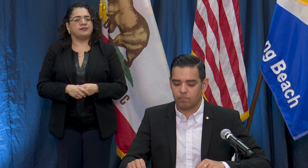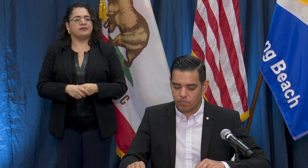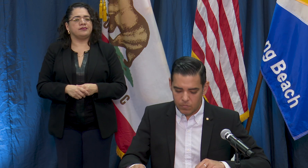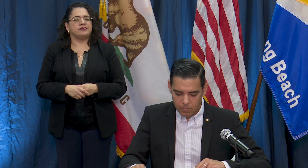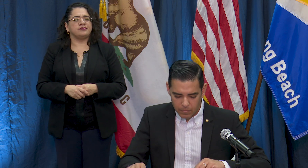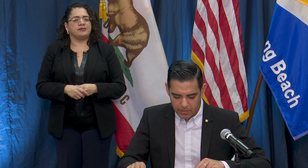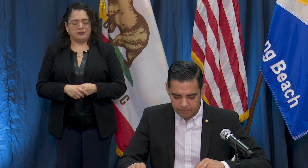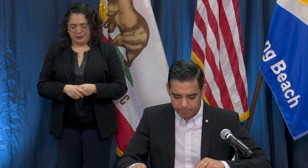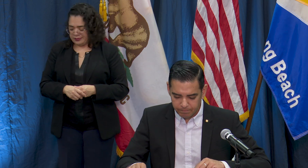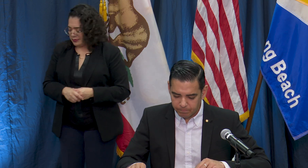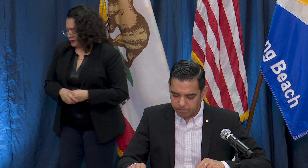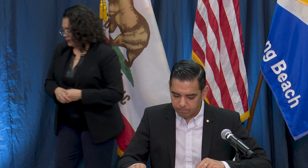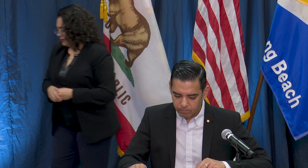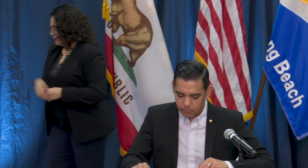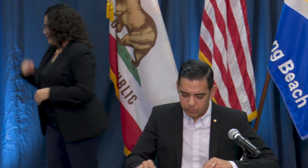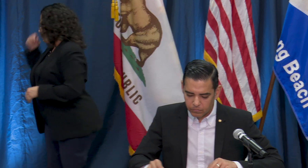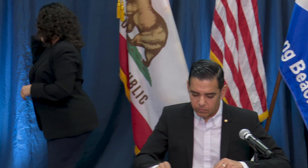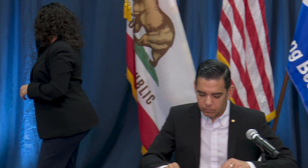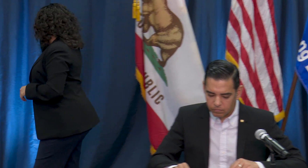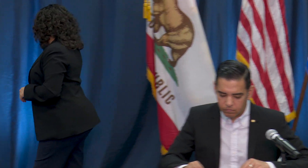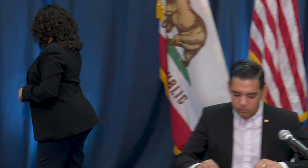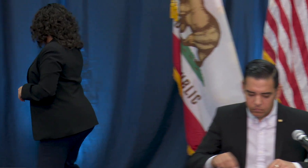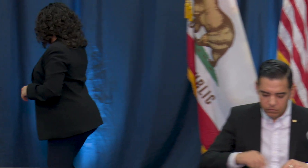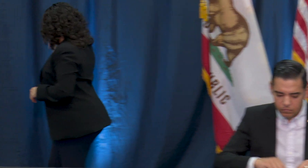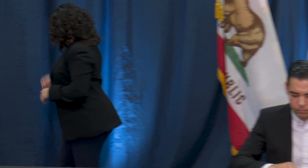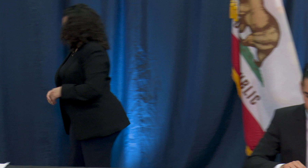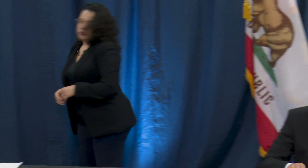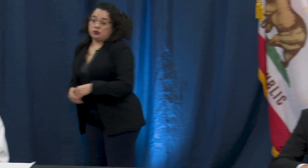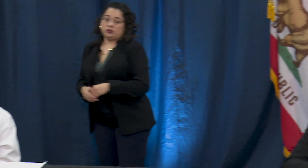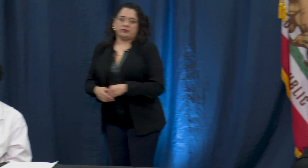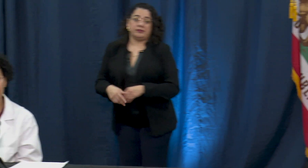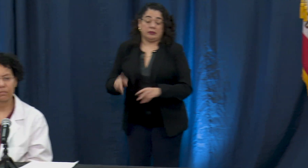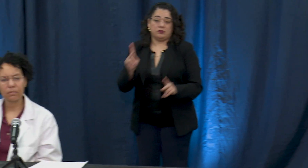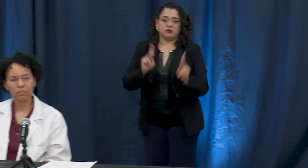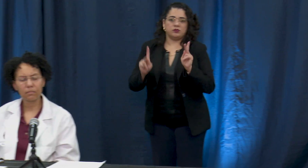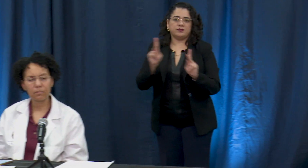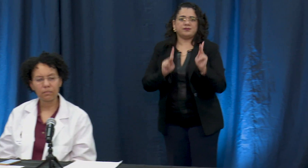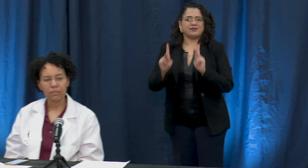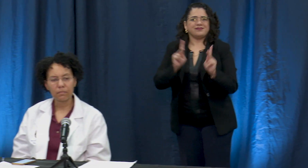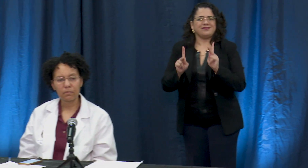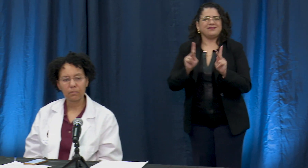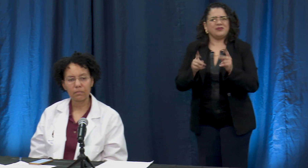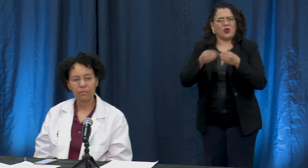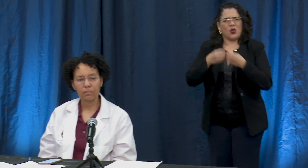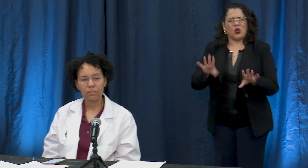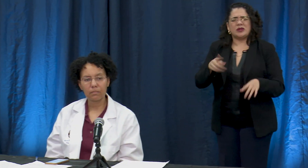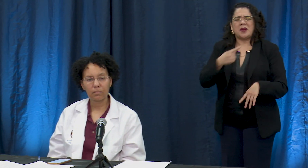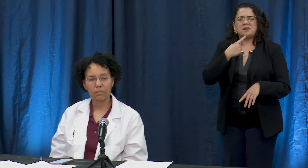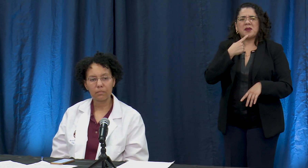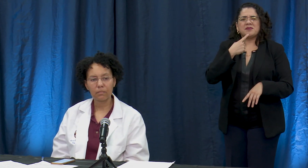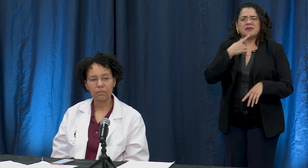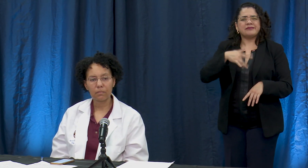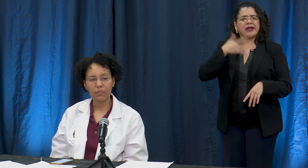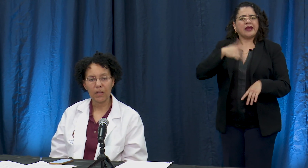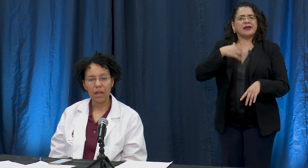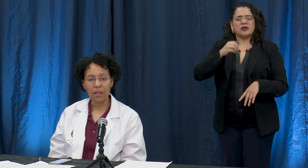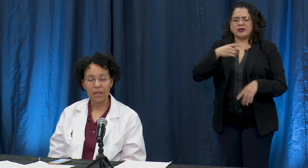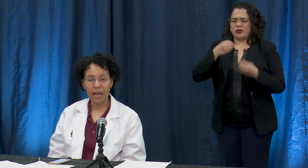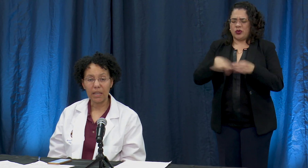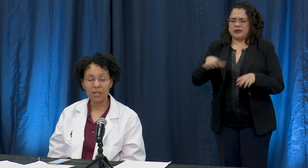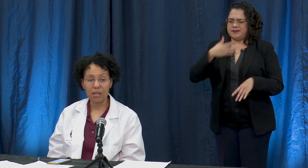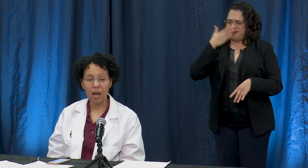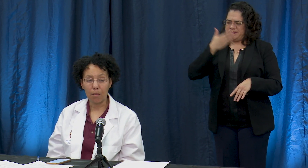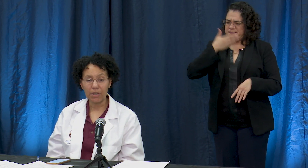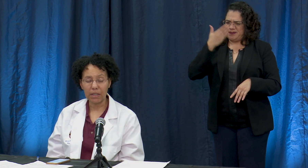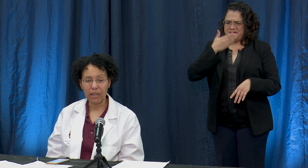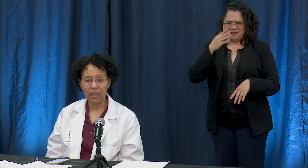Dr. Davis, another question from Facebook. Is it true people lose their sense of smell or taste prior to COVID-19 symptoms?